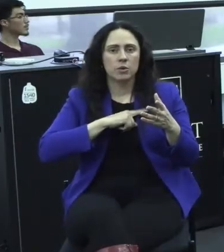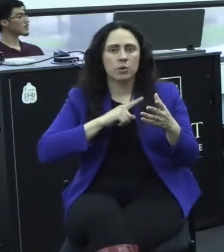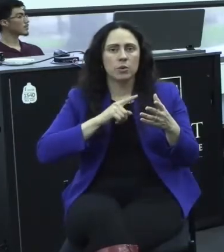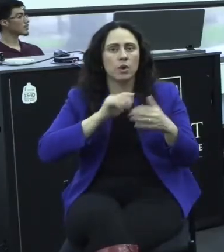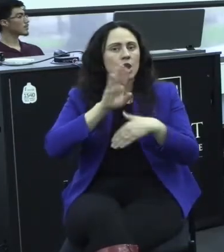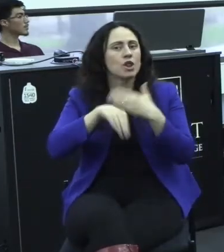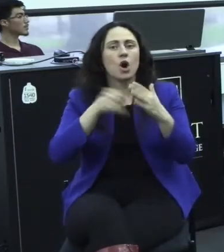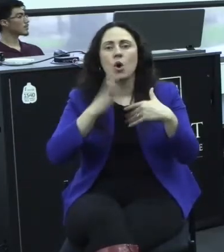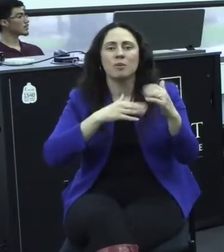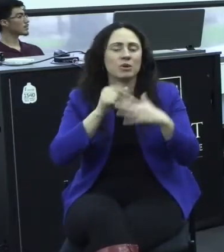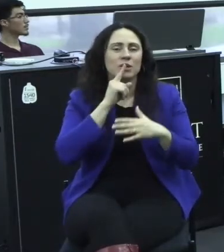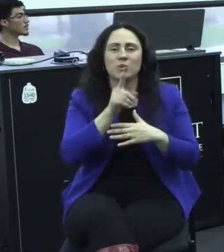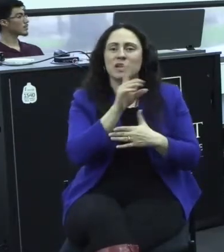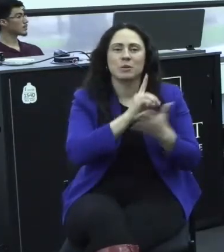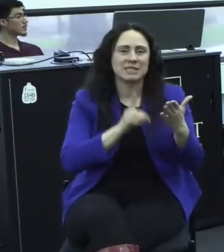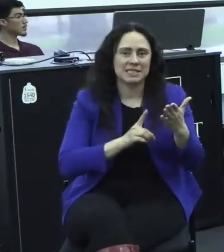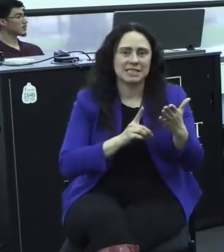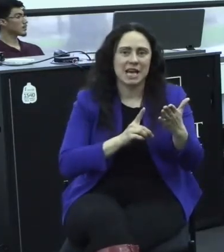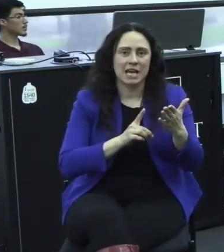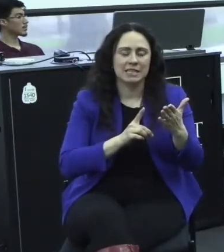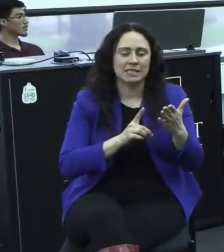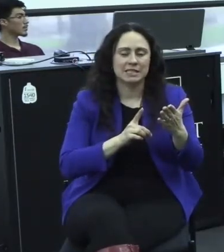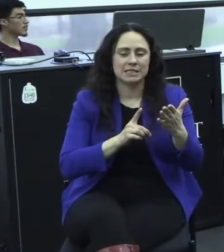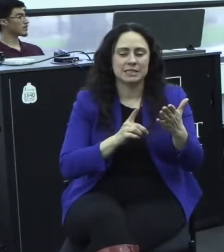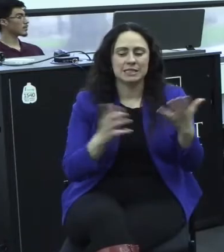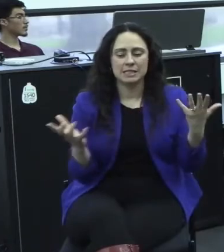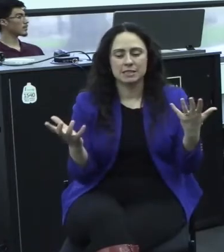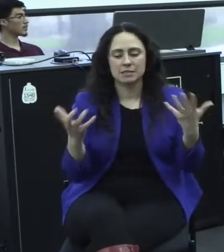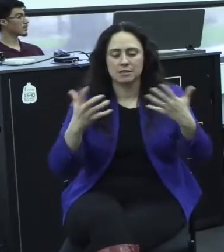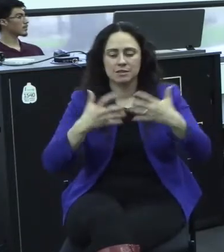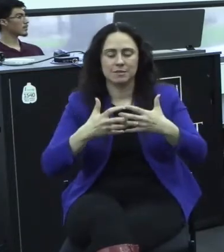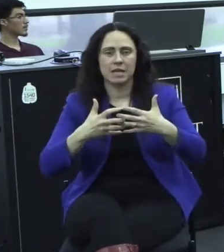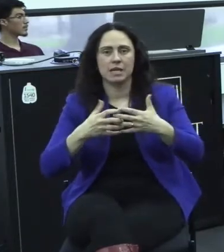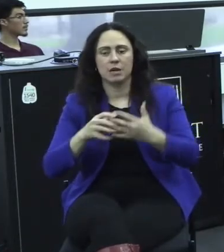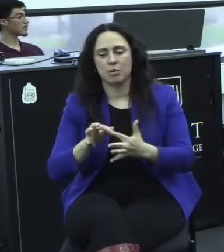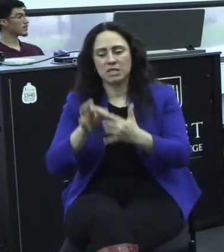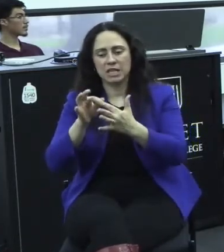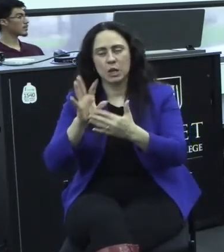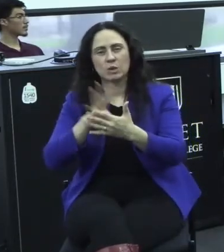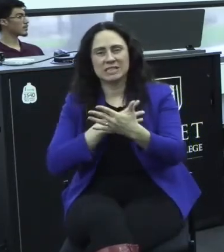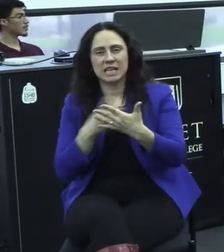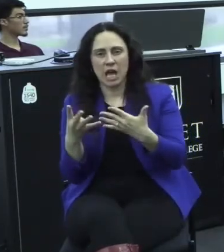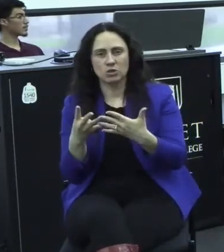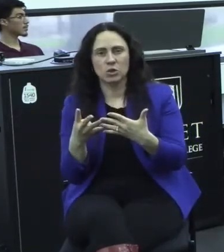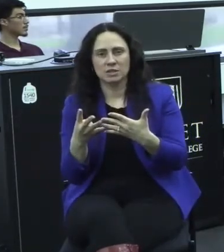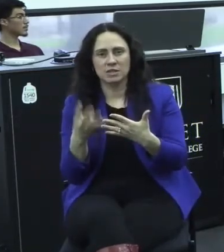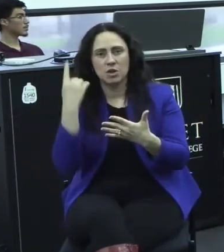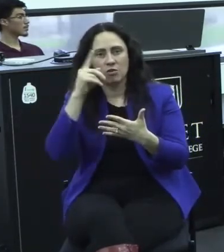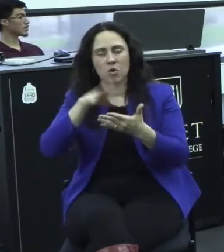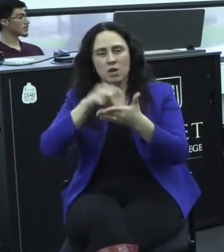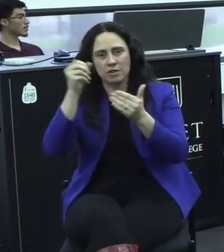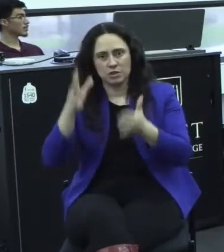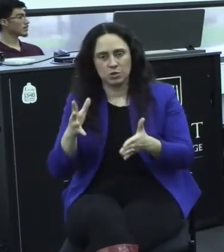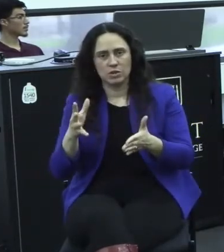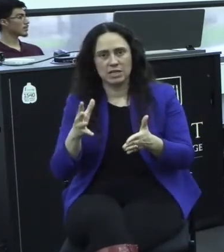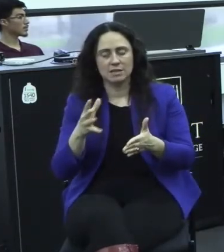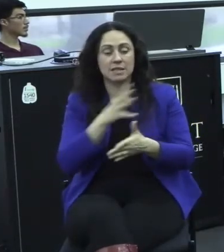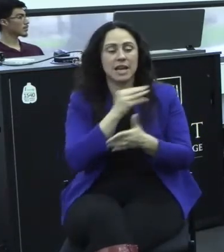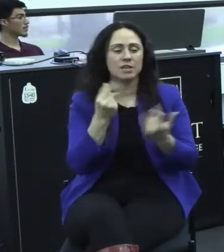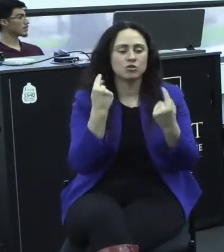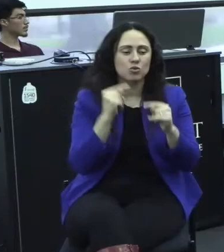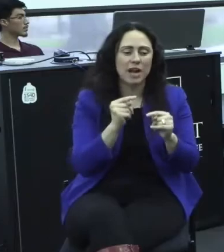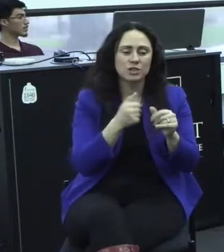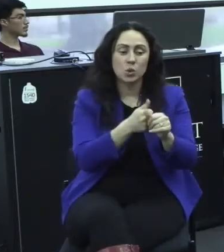the whole building was really designed around particular schedules for the students, right? And trying